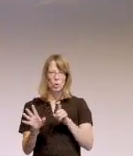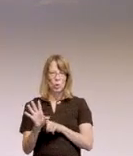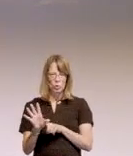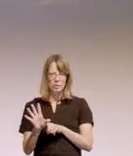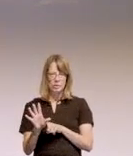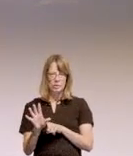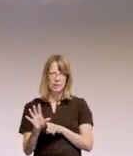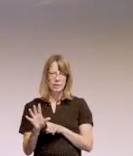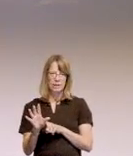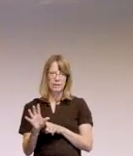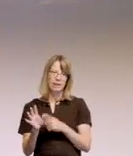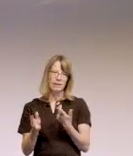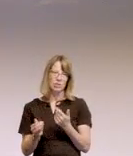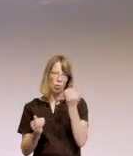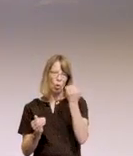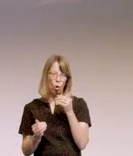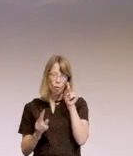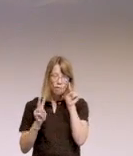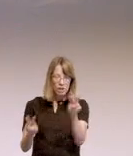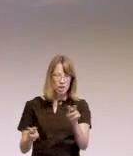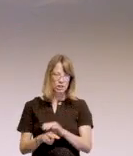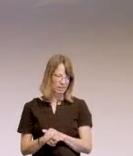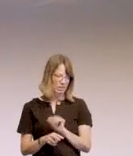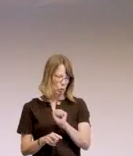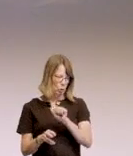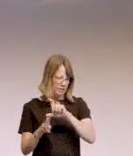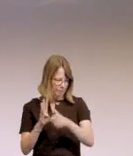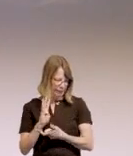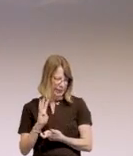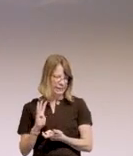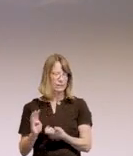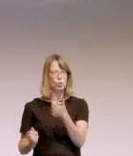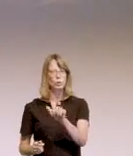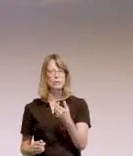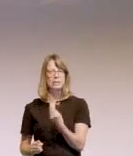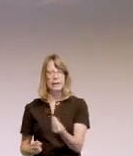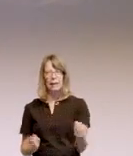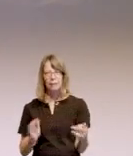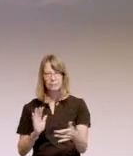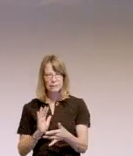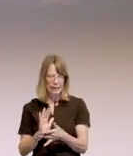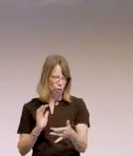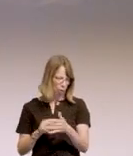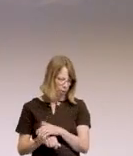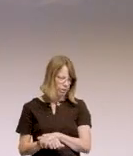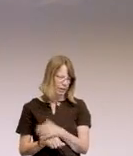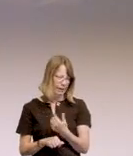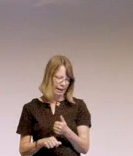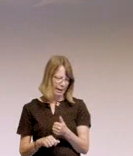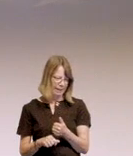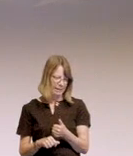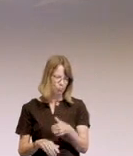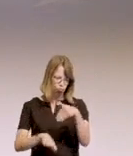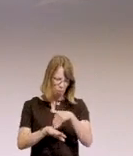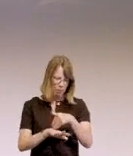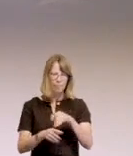and disability. So you can see here there's some technology that Lucy would use, some pain points and some key needs, all